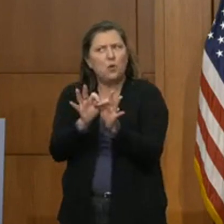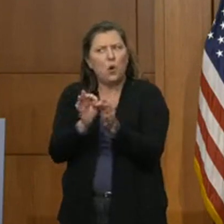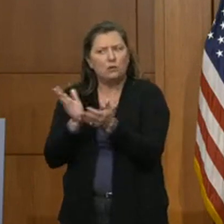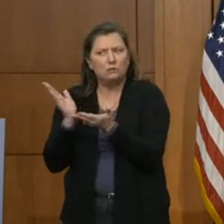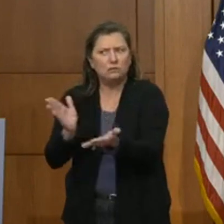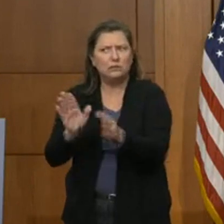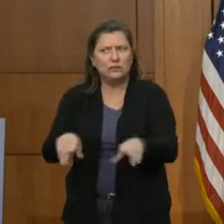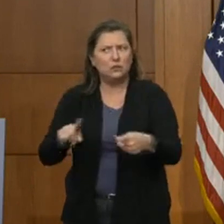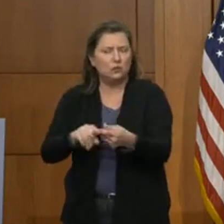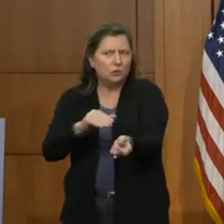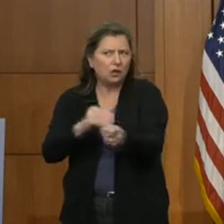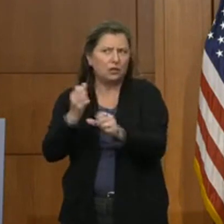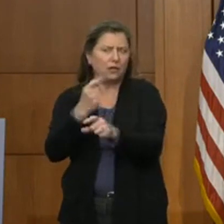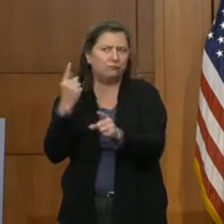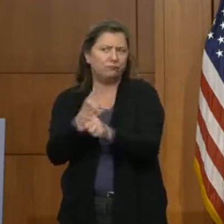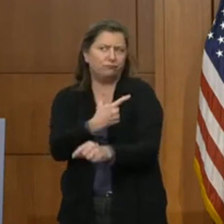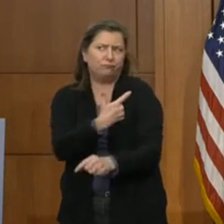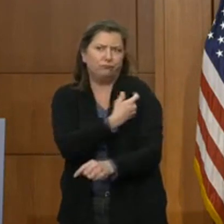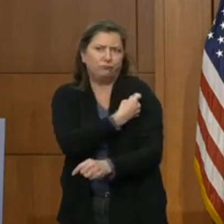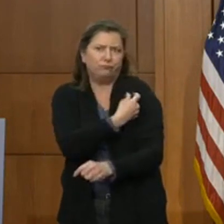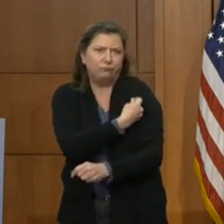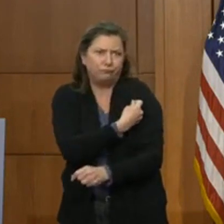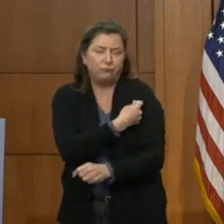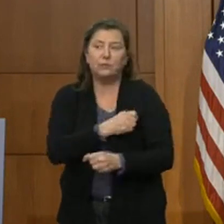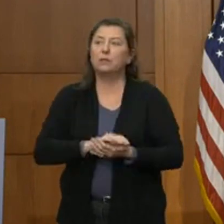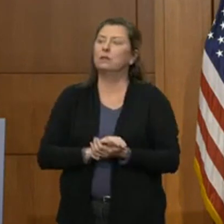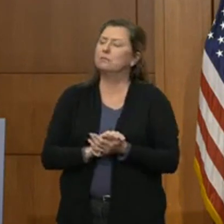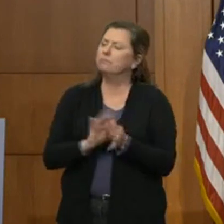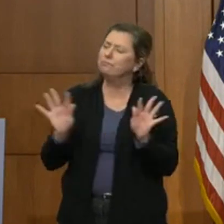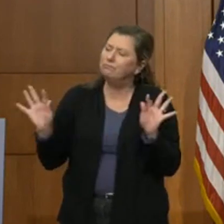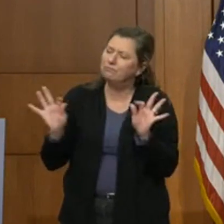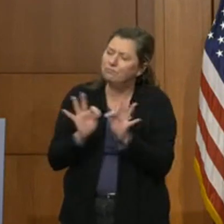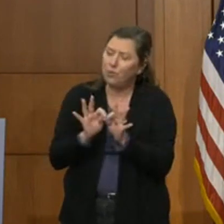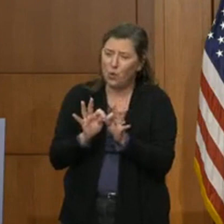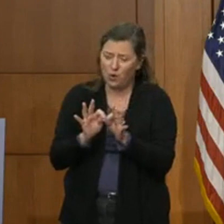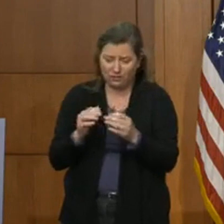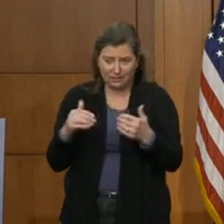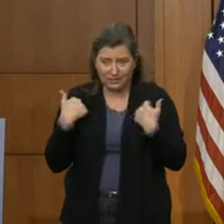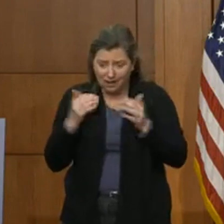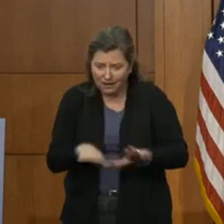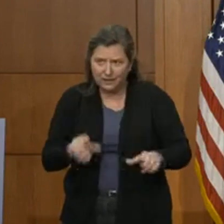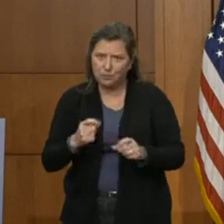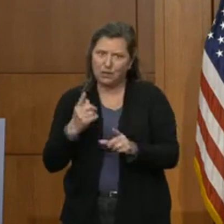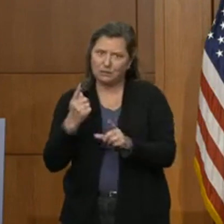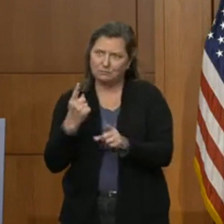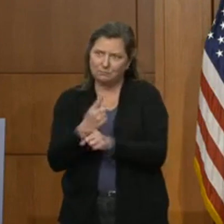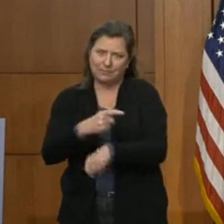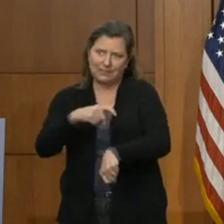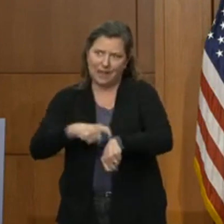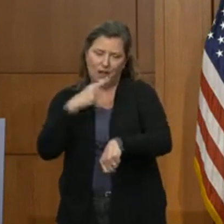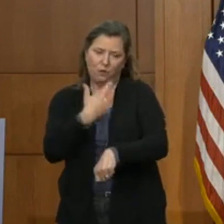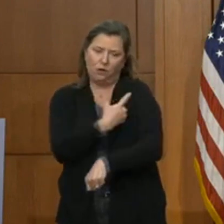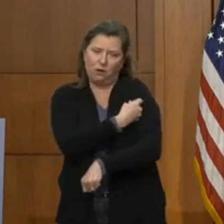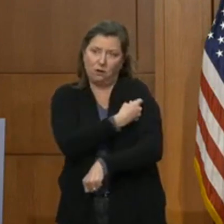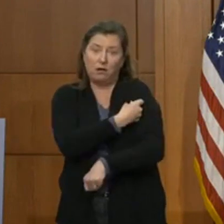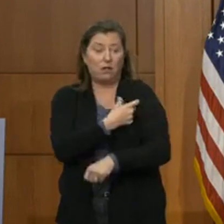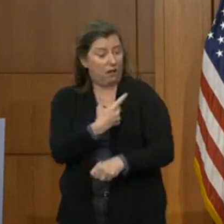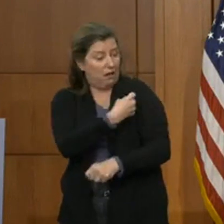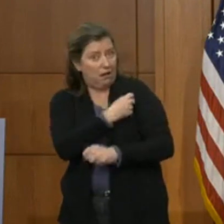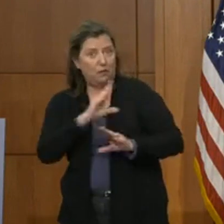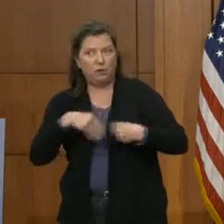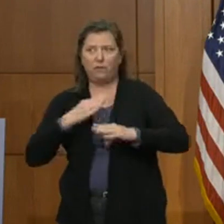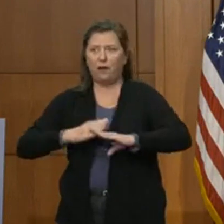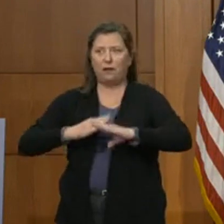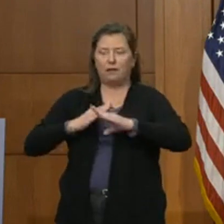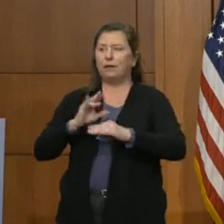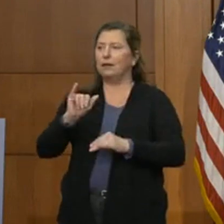vaccination schedule. It's essential to vaccinate young children on time to provide immunity before children